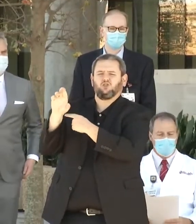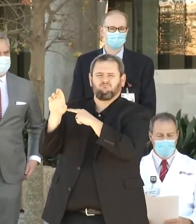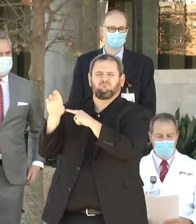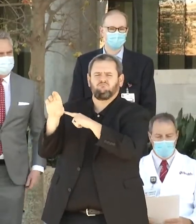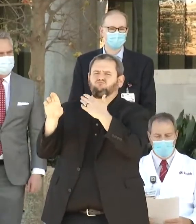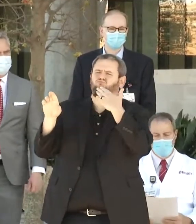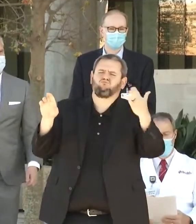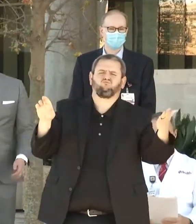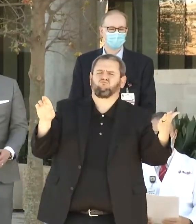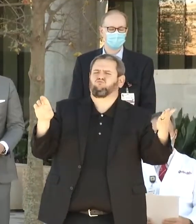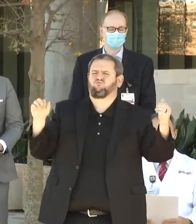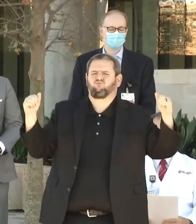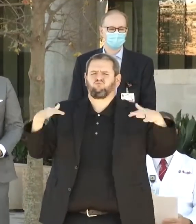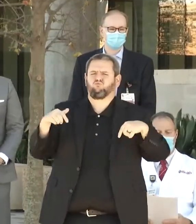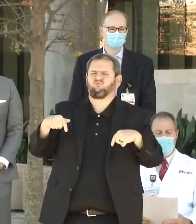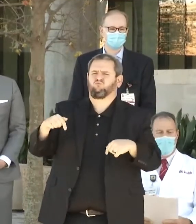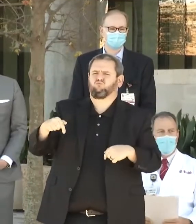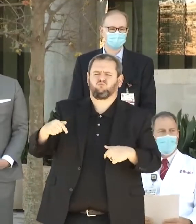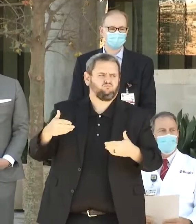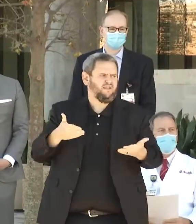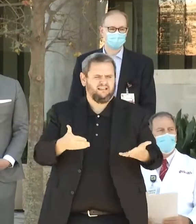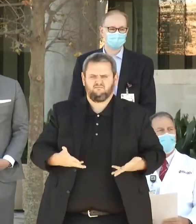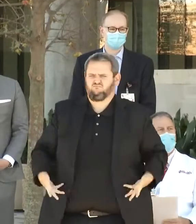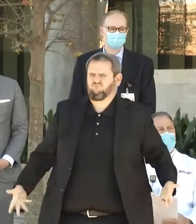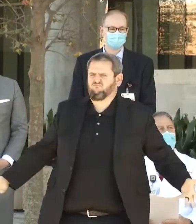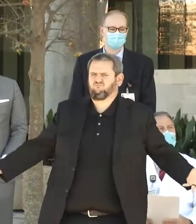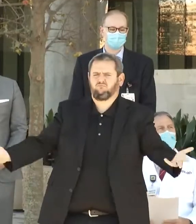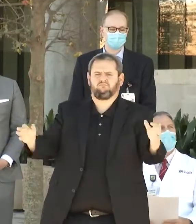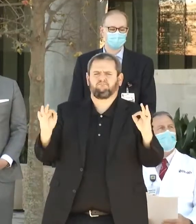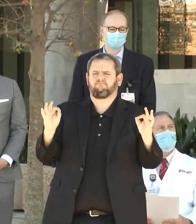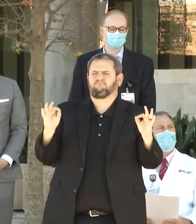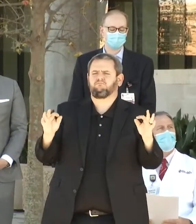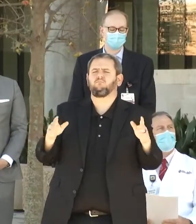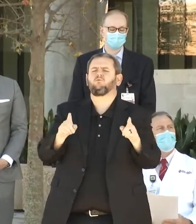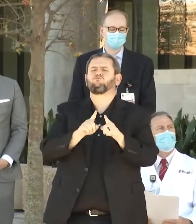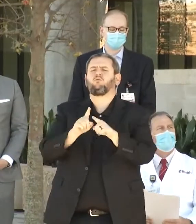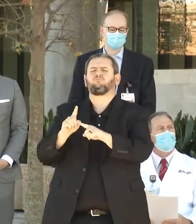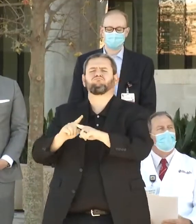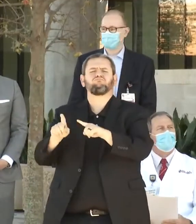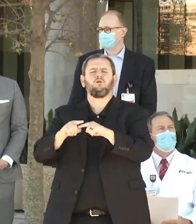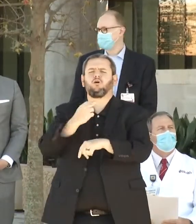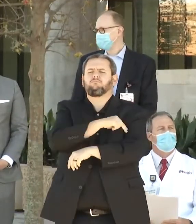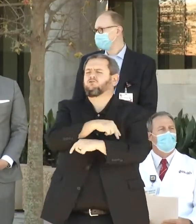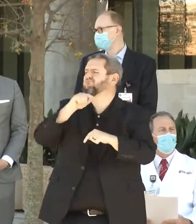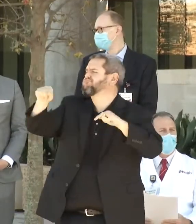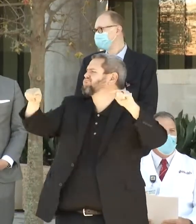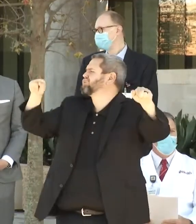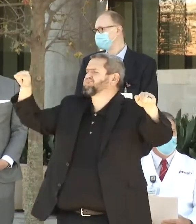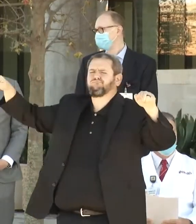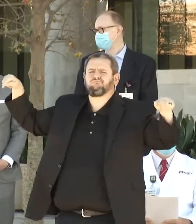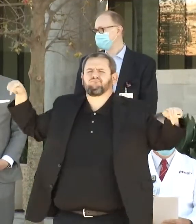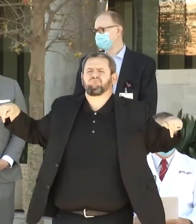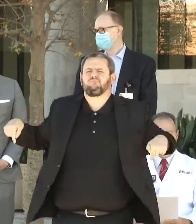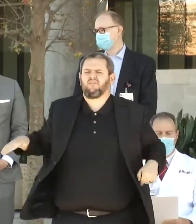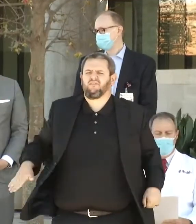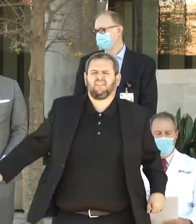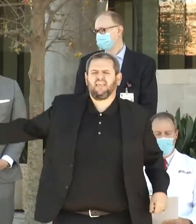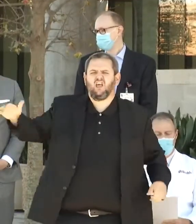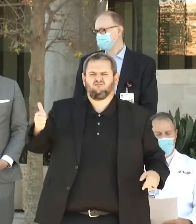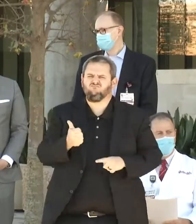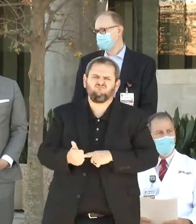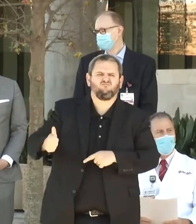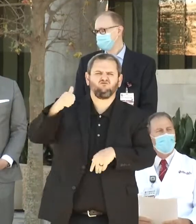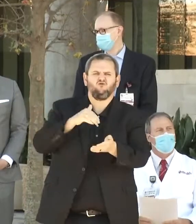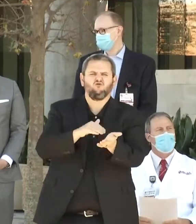in a minute. We're also joined by chief medical officers and doctors from hospitals in the Oklahoma City